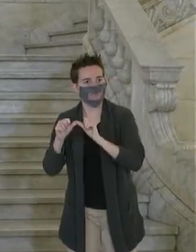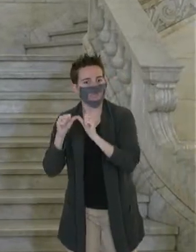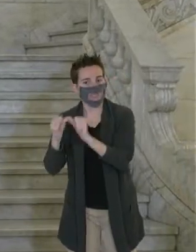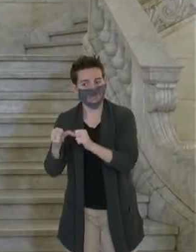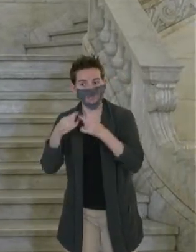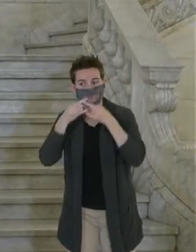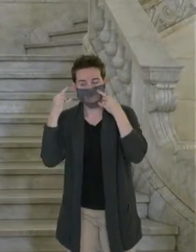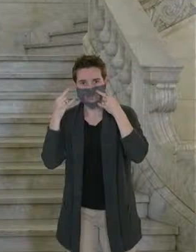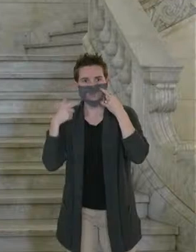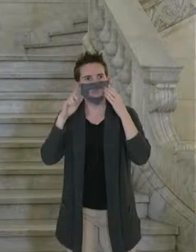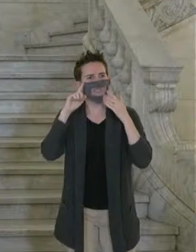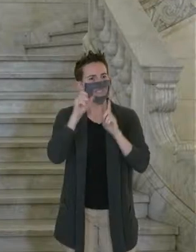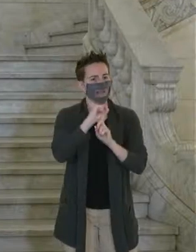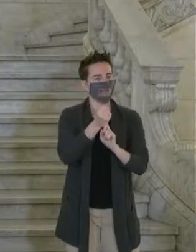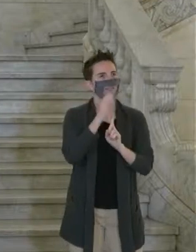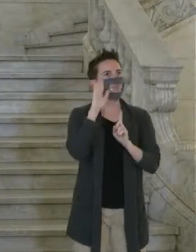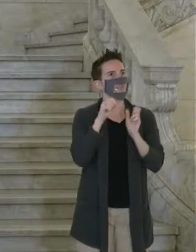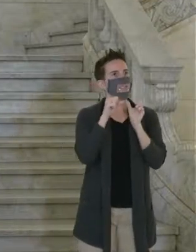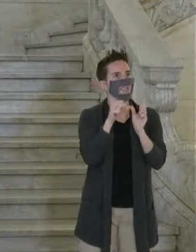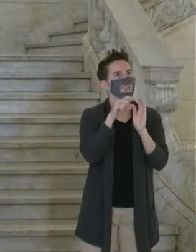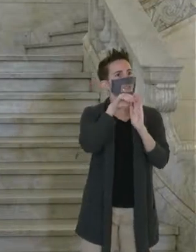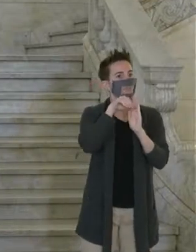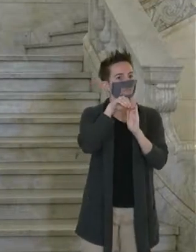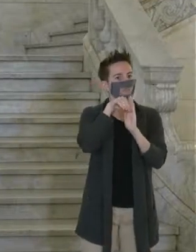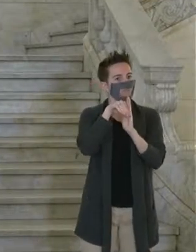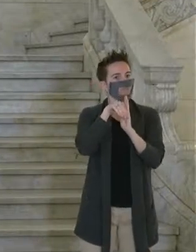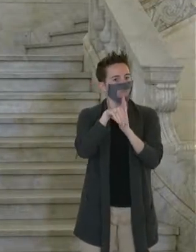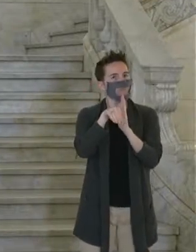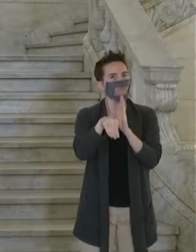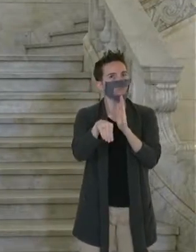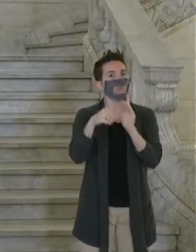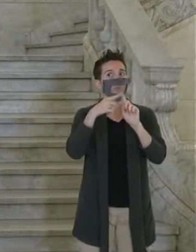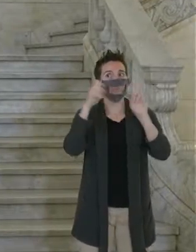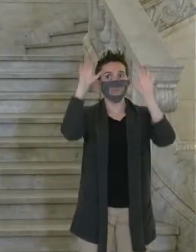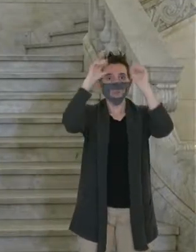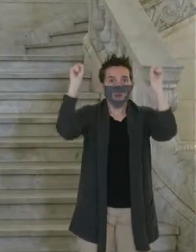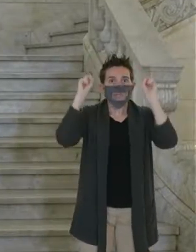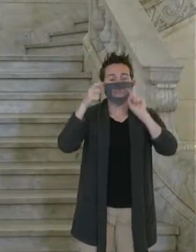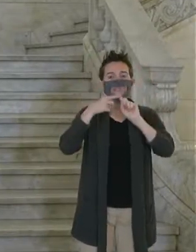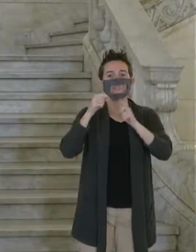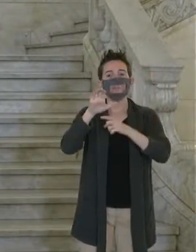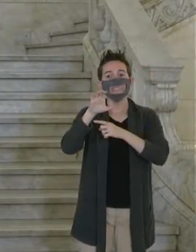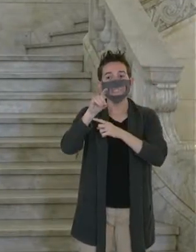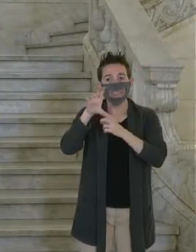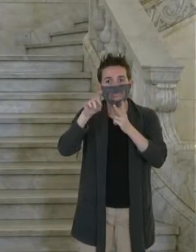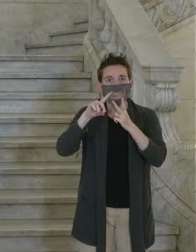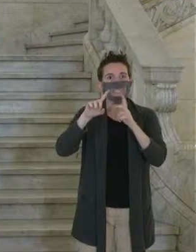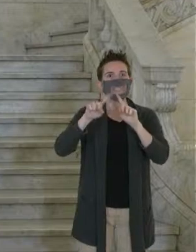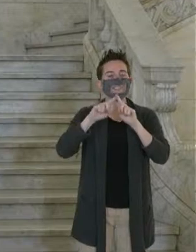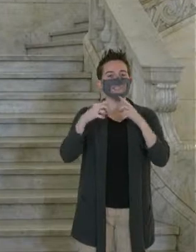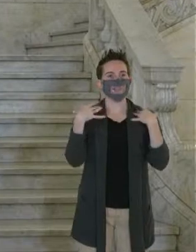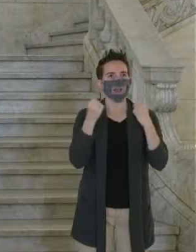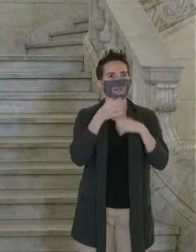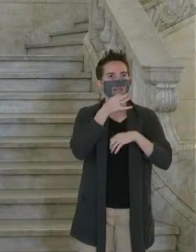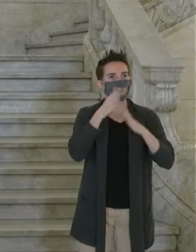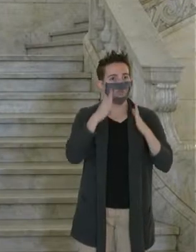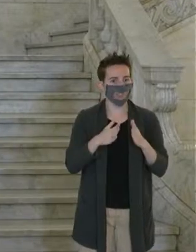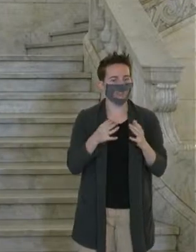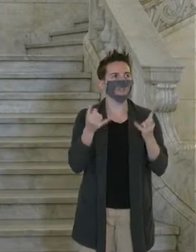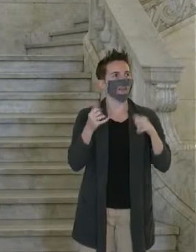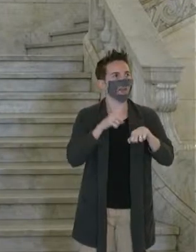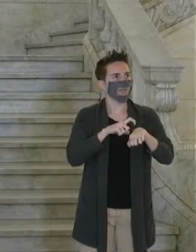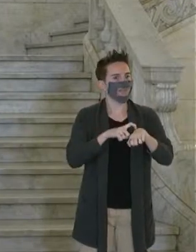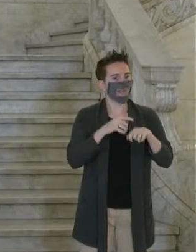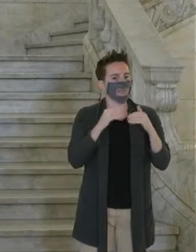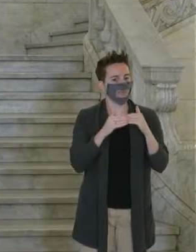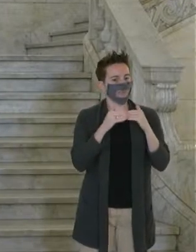expect to continue to go in the right direction. But from the President, from the CDC, and from our public health experts, it's time to take